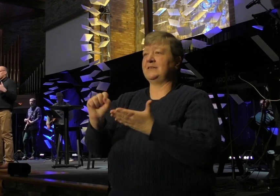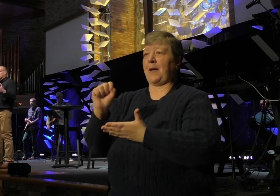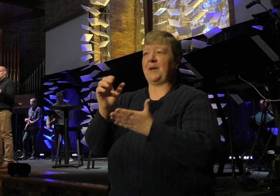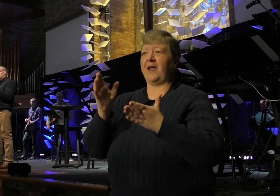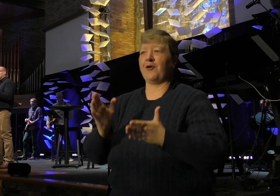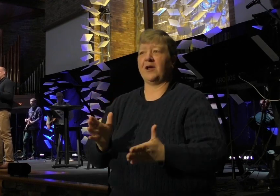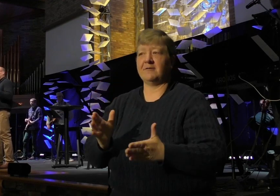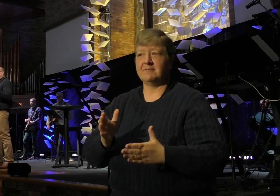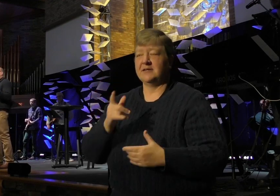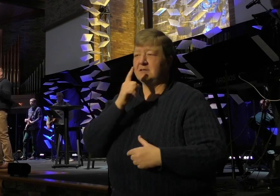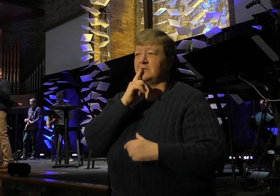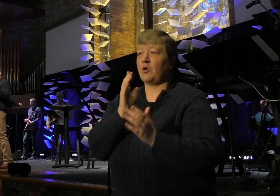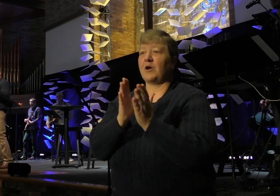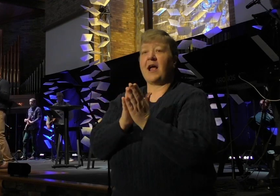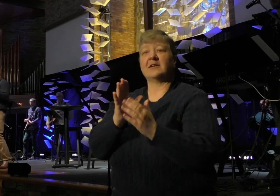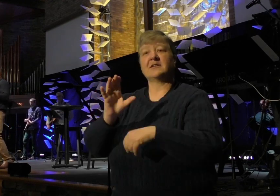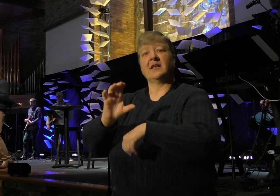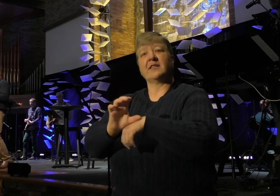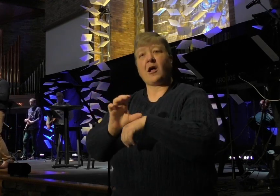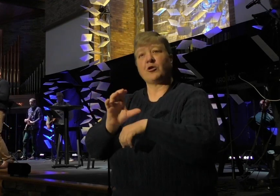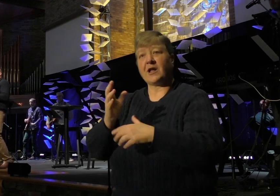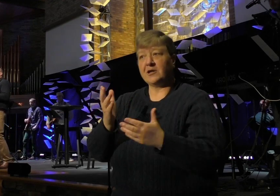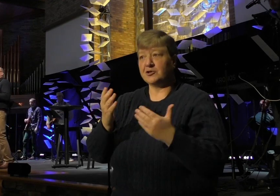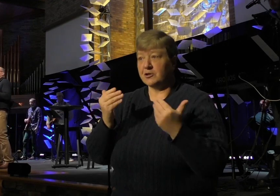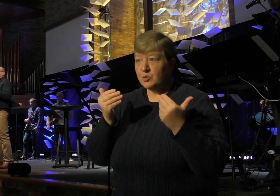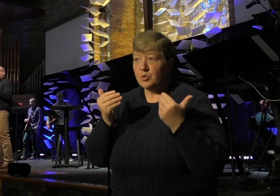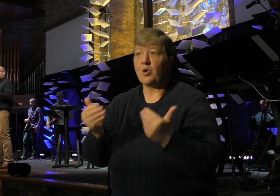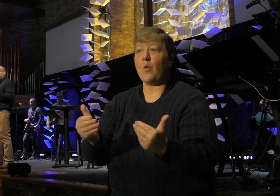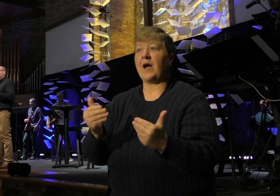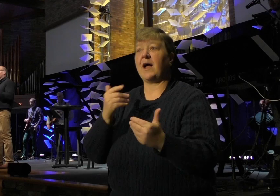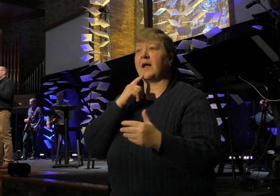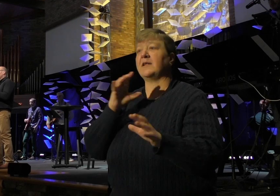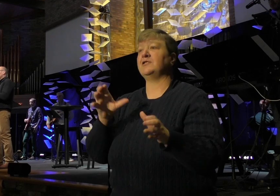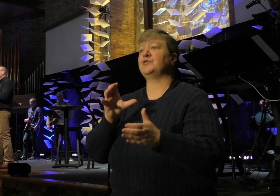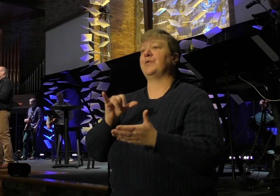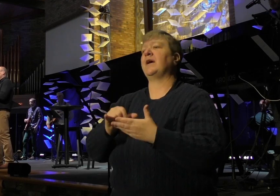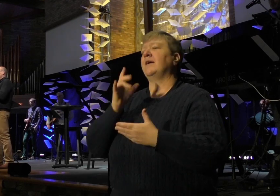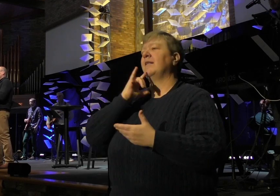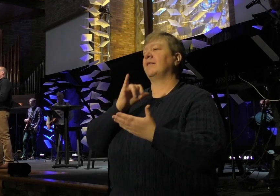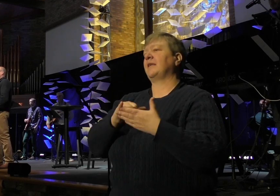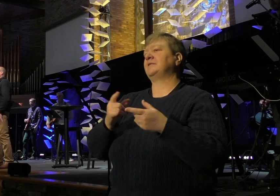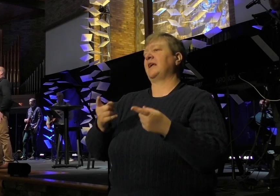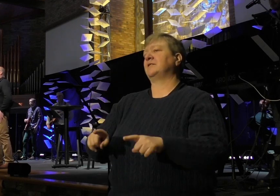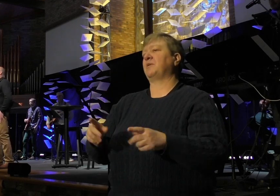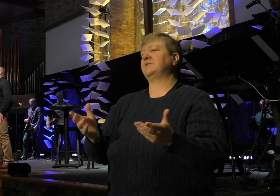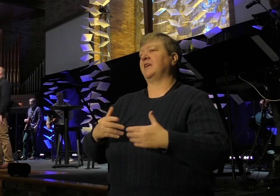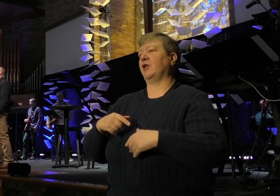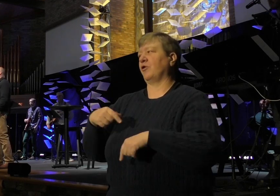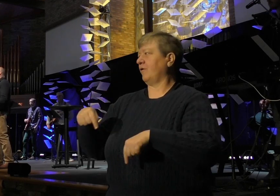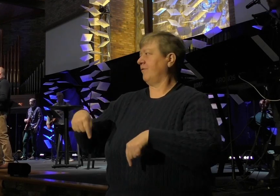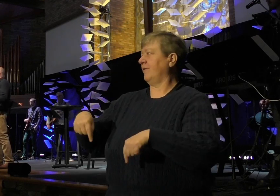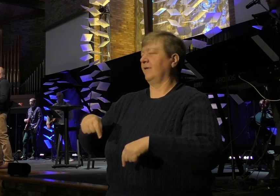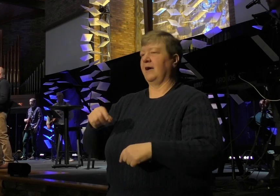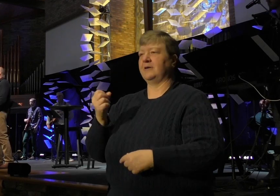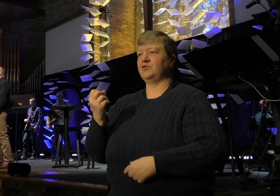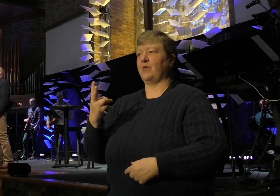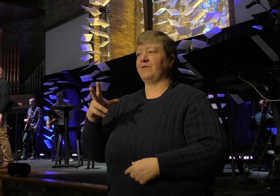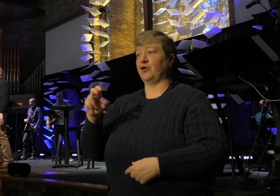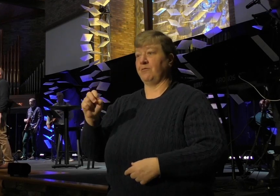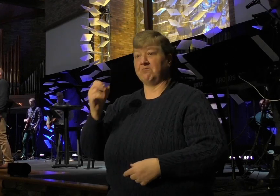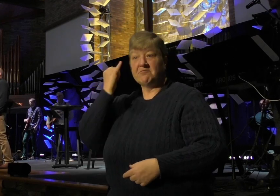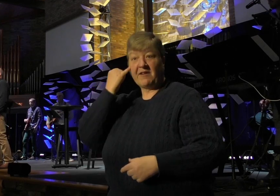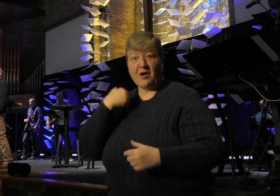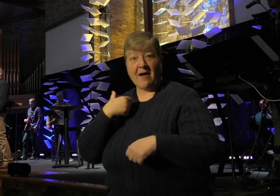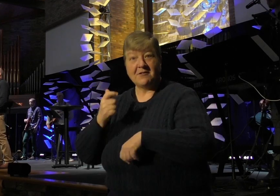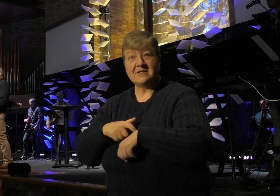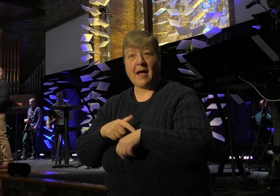And so we're just asking the congregation to give us approval to go ahead and do that. That's going to be taking place here at 12:30. So if you have some time,